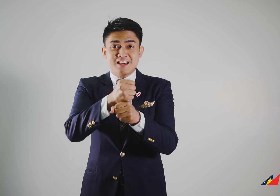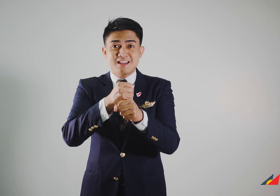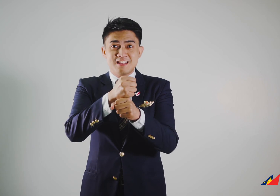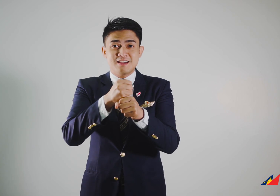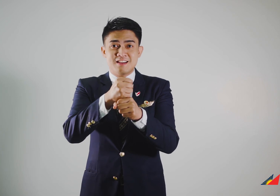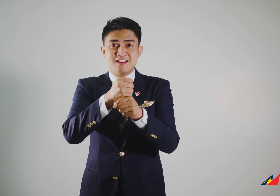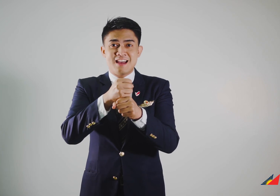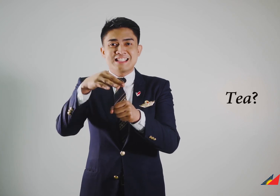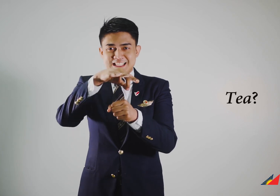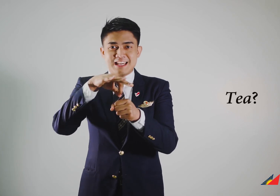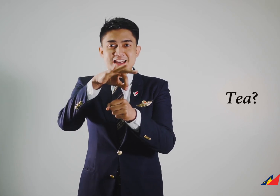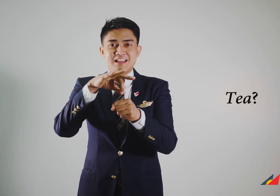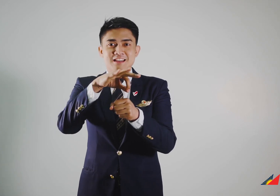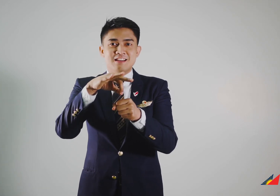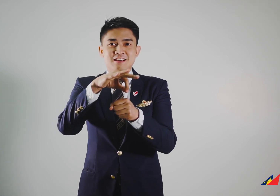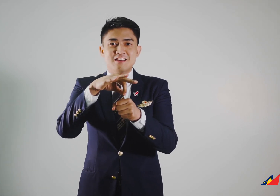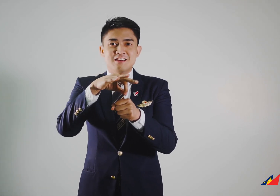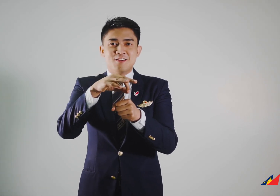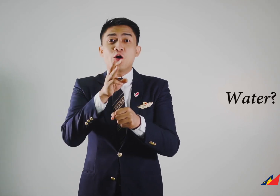Coffee, tea, water.